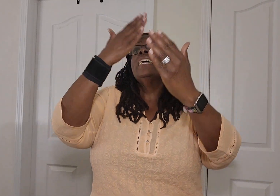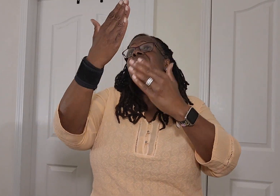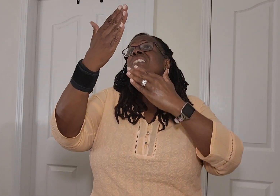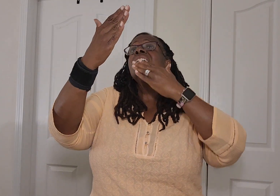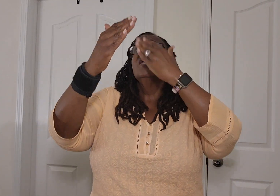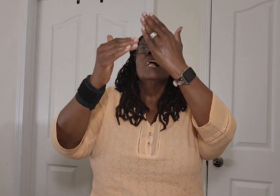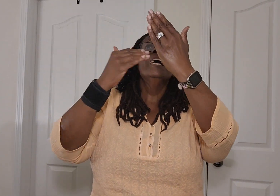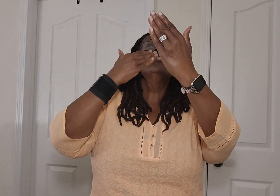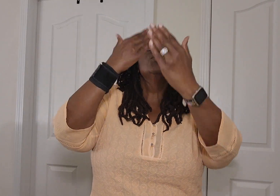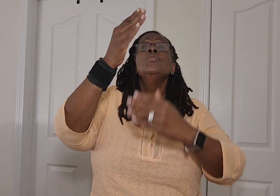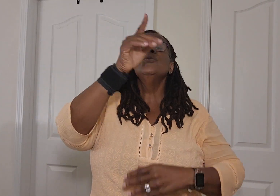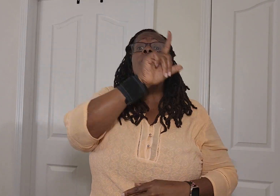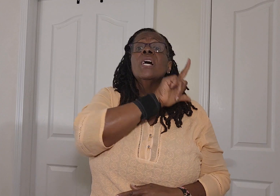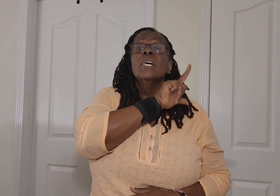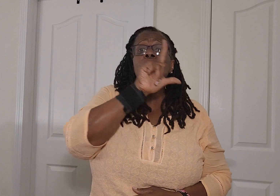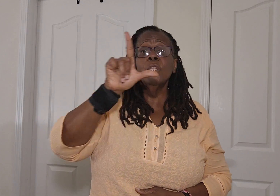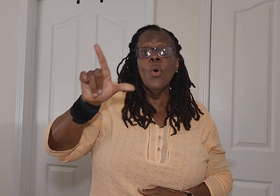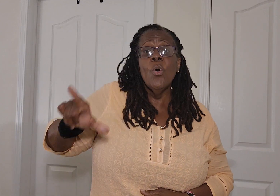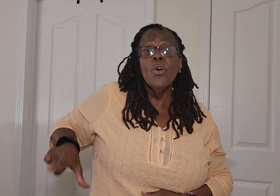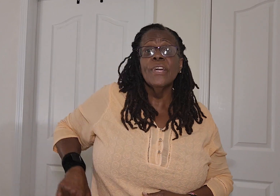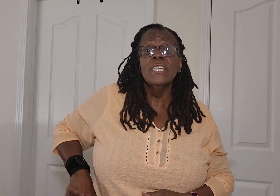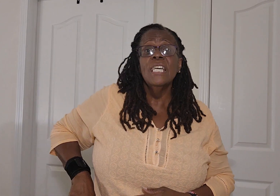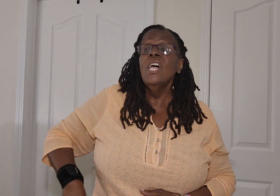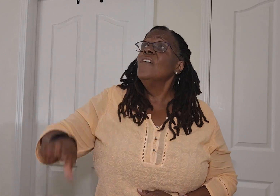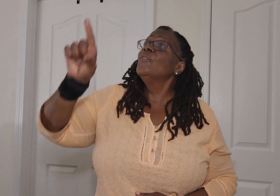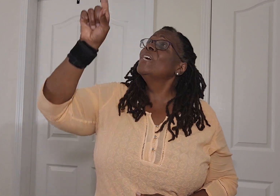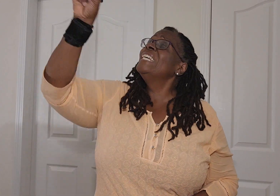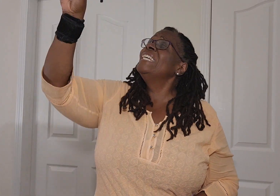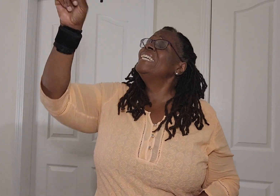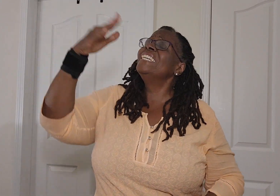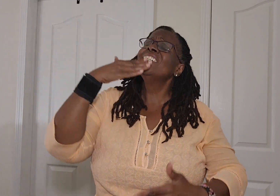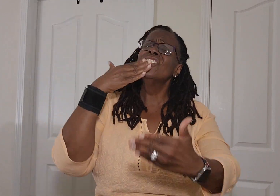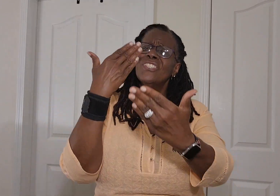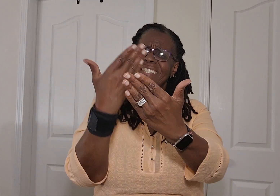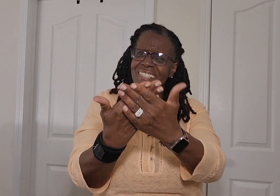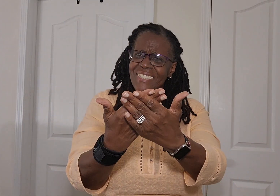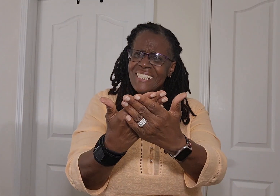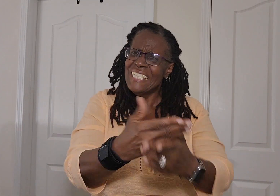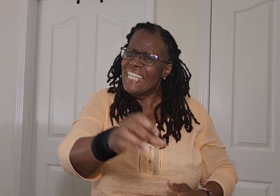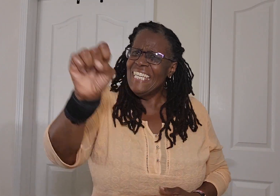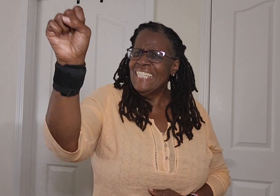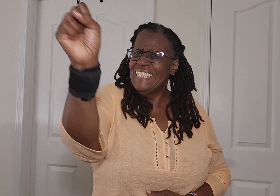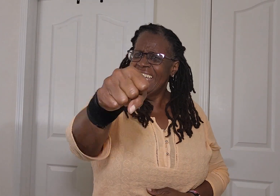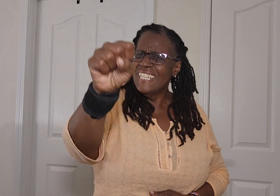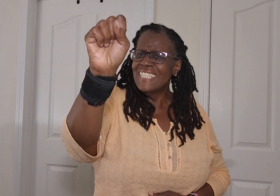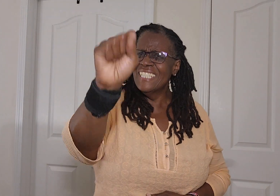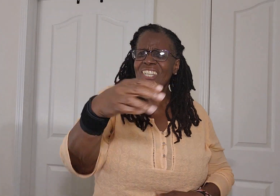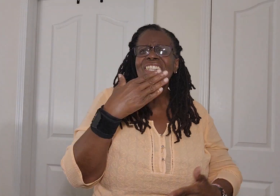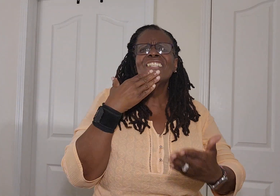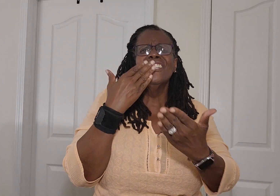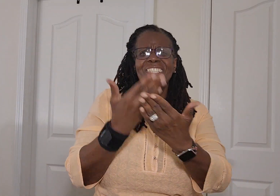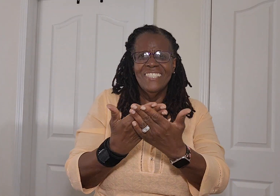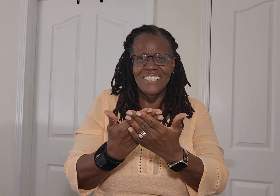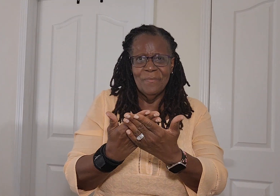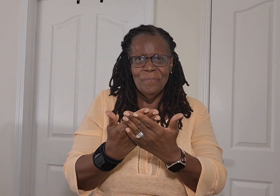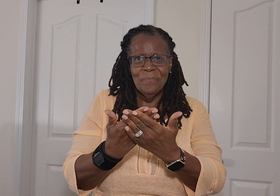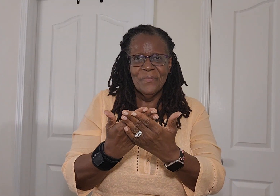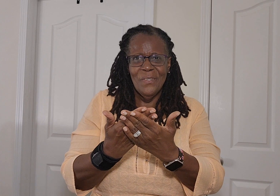thanks unto the Lord, for he is good. Yes, good.